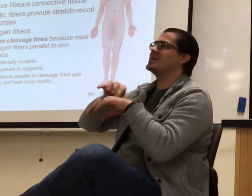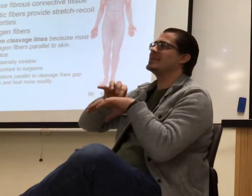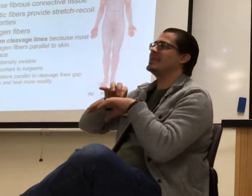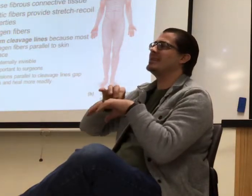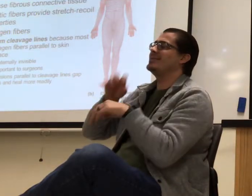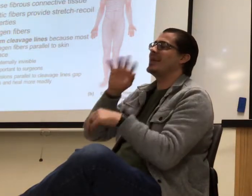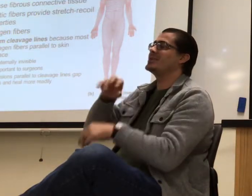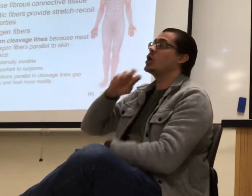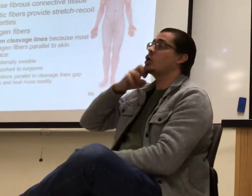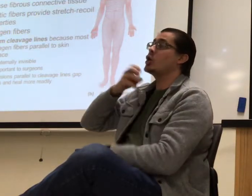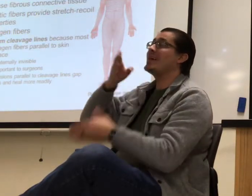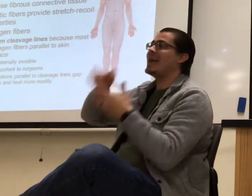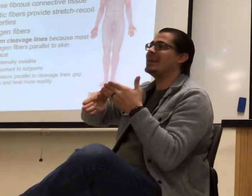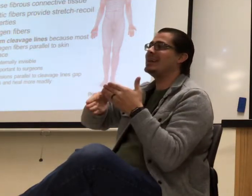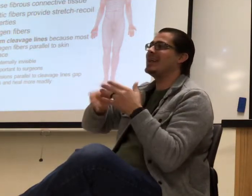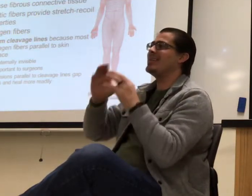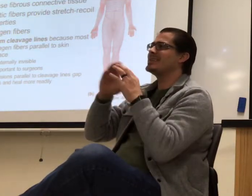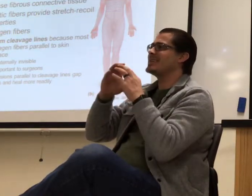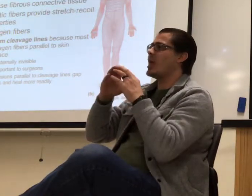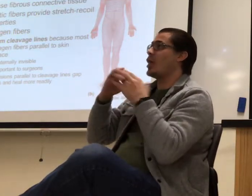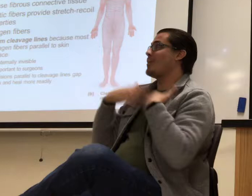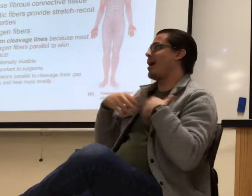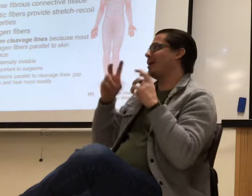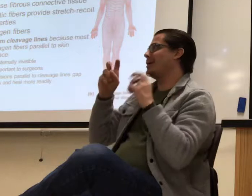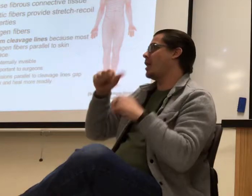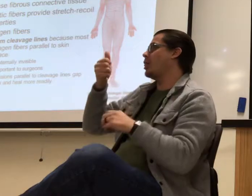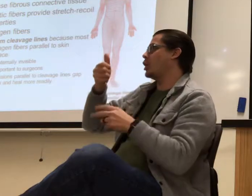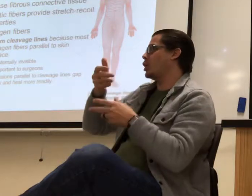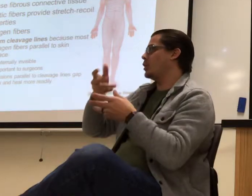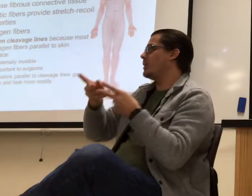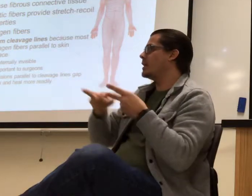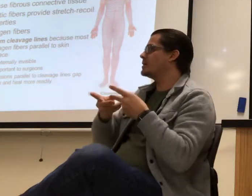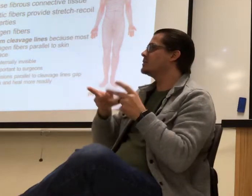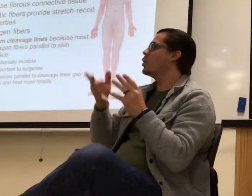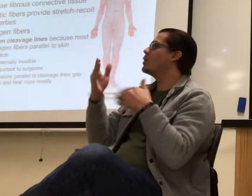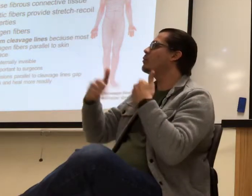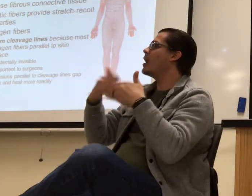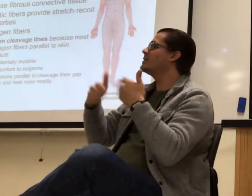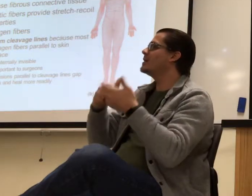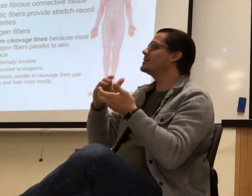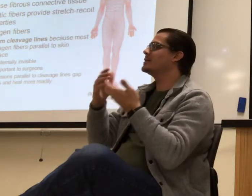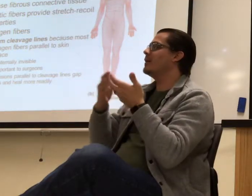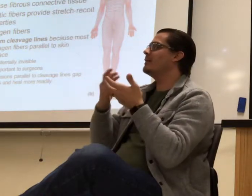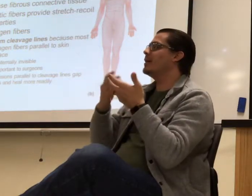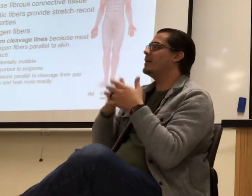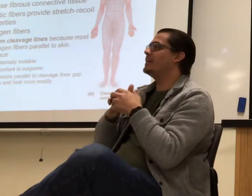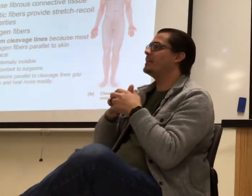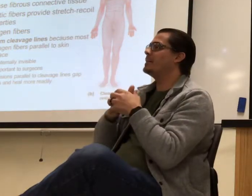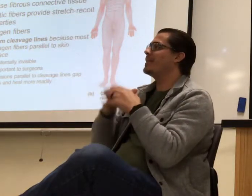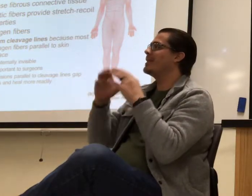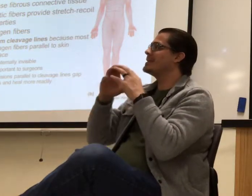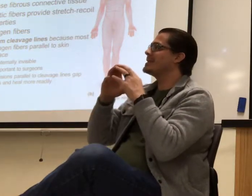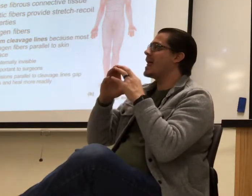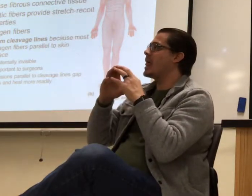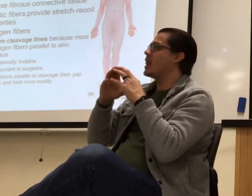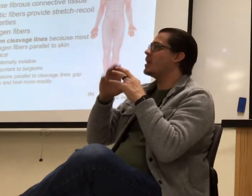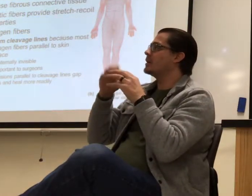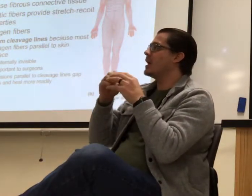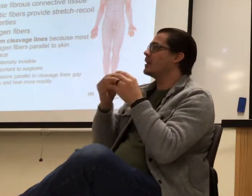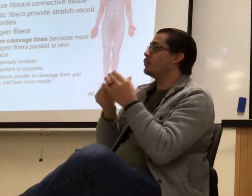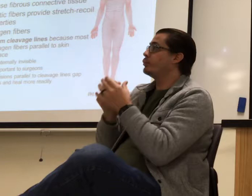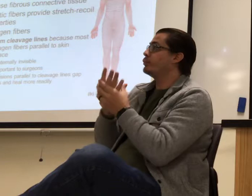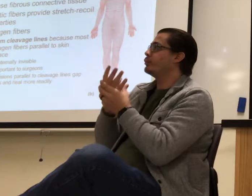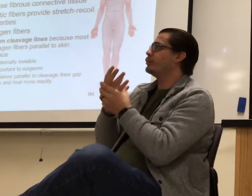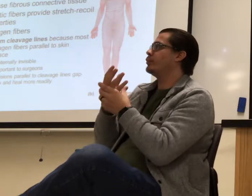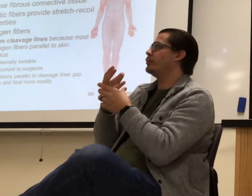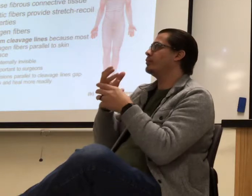nerve endings, and the cell bodies are somewhere else. So there's the process of where the cell body can regenerate